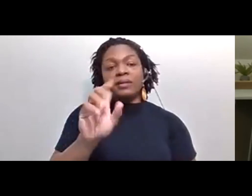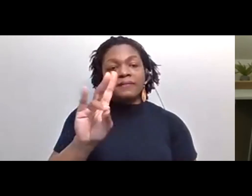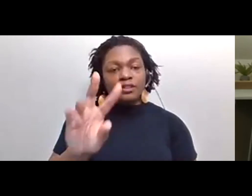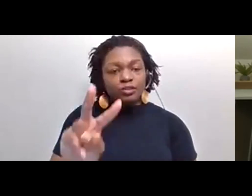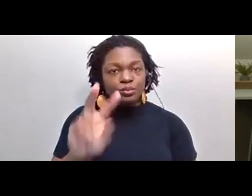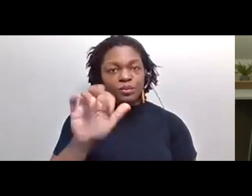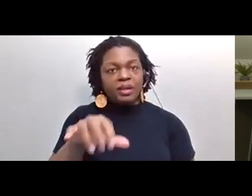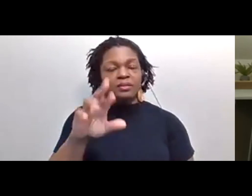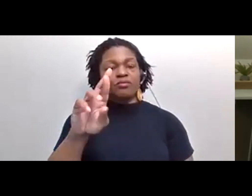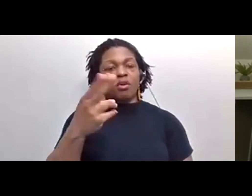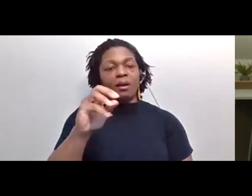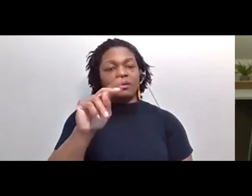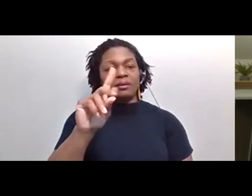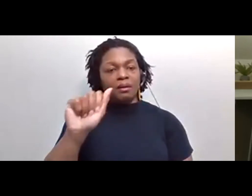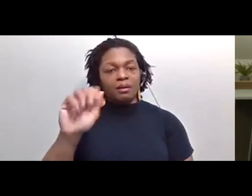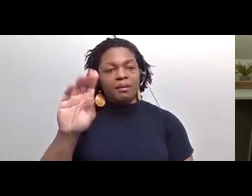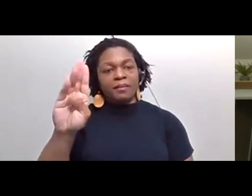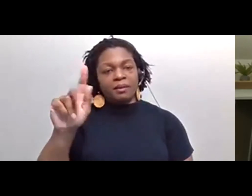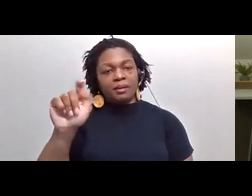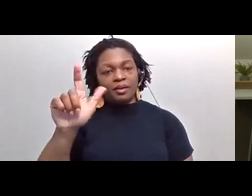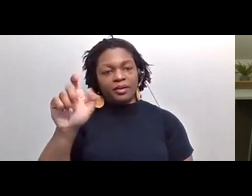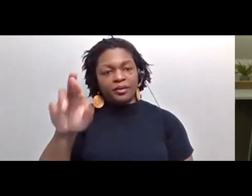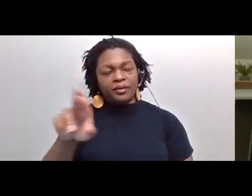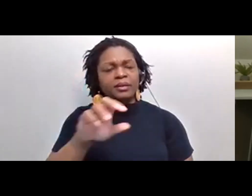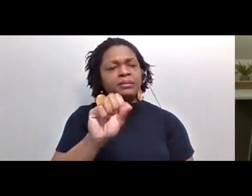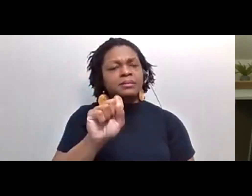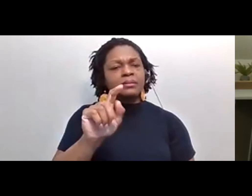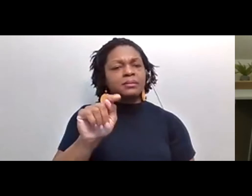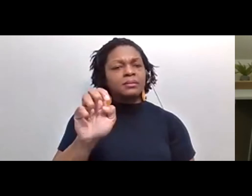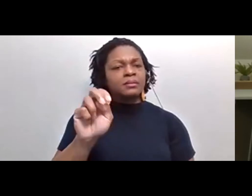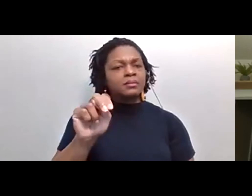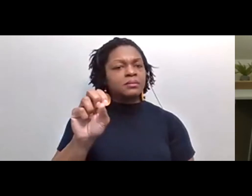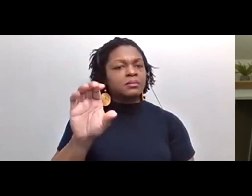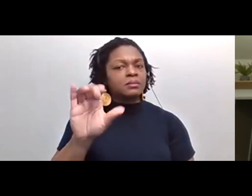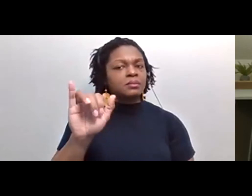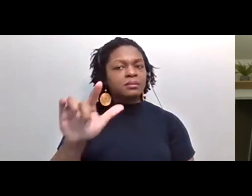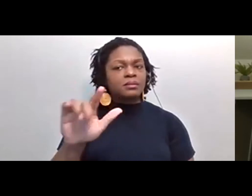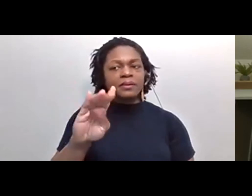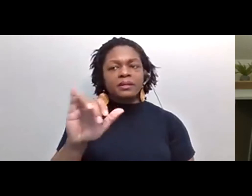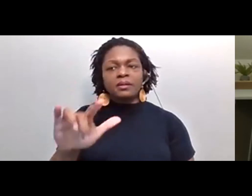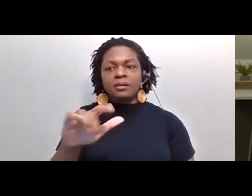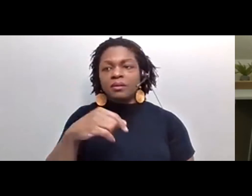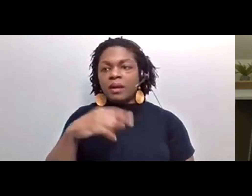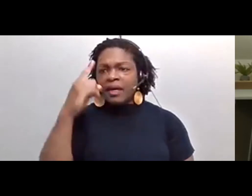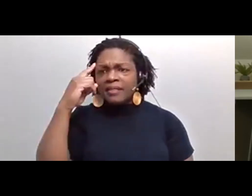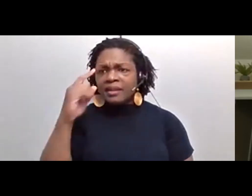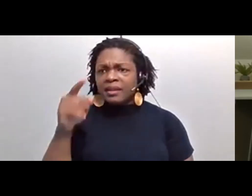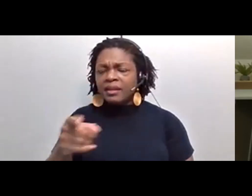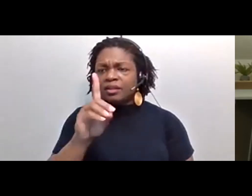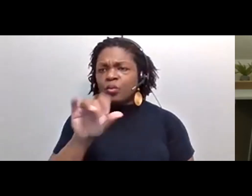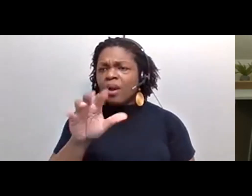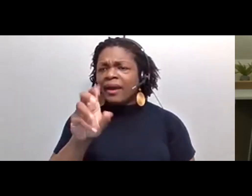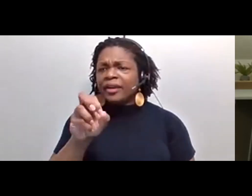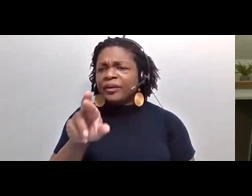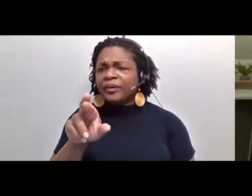Rhonda Butler's dental bill. And I actually want to ask, I think Kathy Dwyer, you're on the line. Do you want to talk a little bit about that bill,